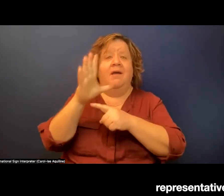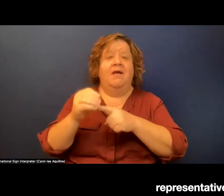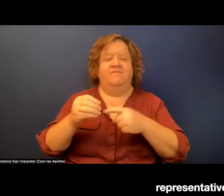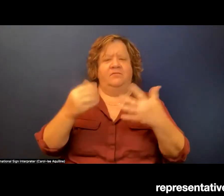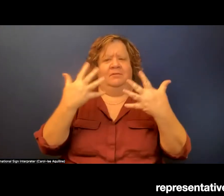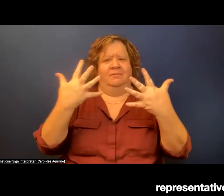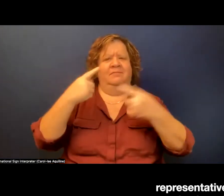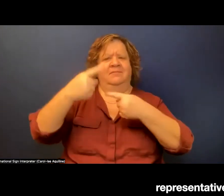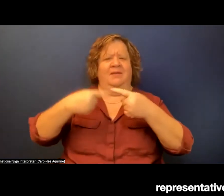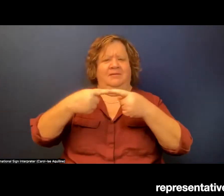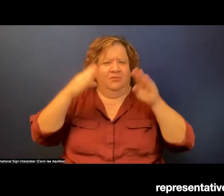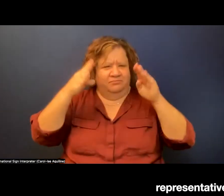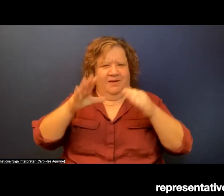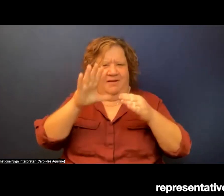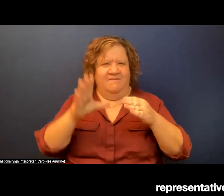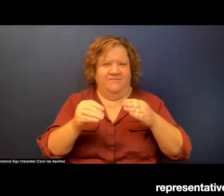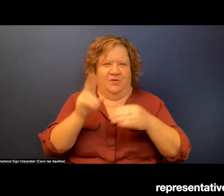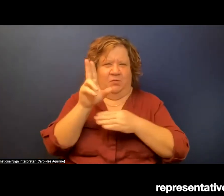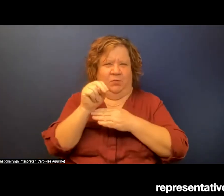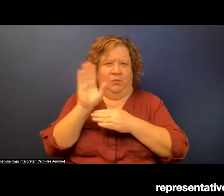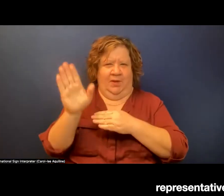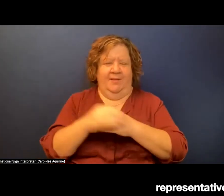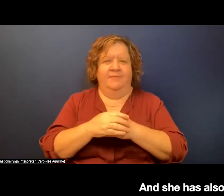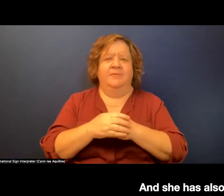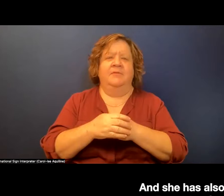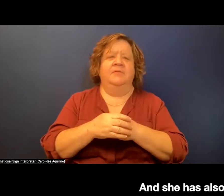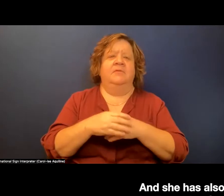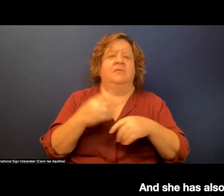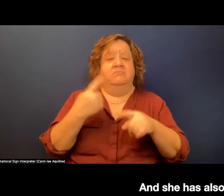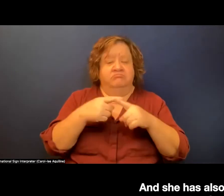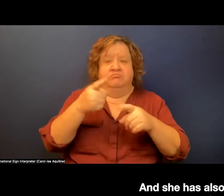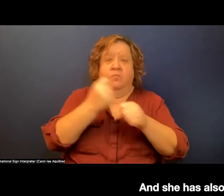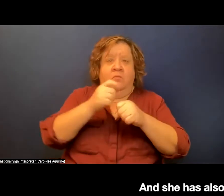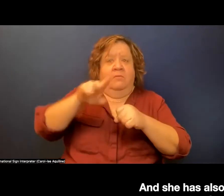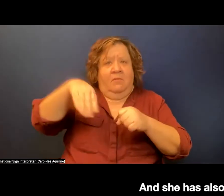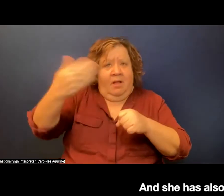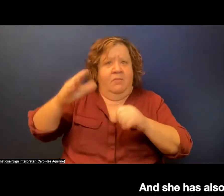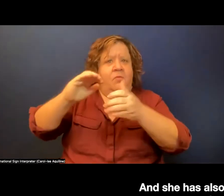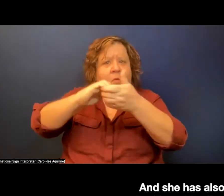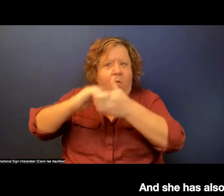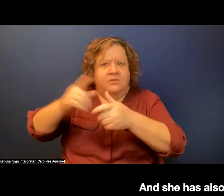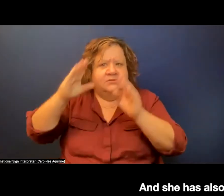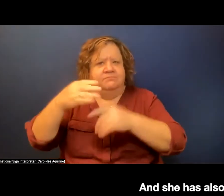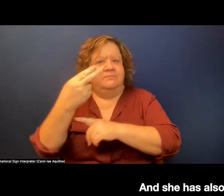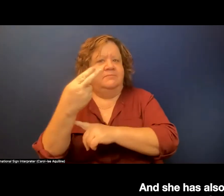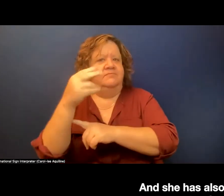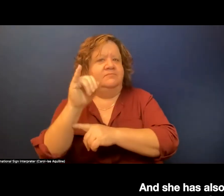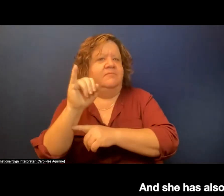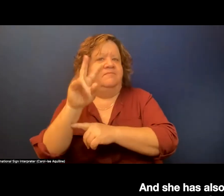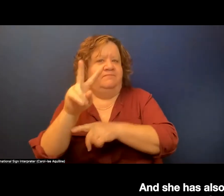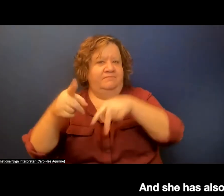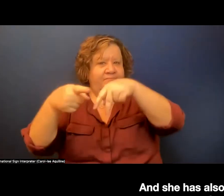of the umbrella organization of fighting HIV/AIDS. She has also served